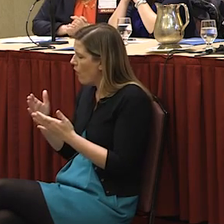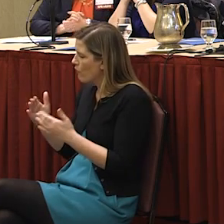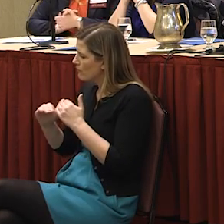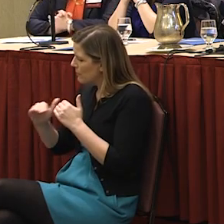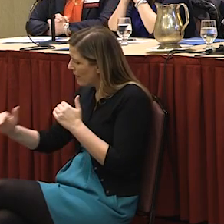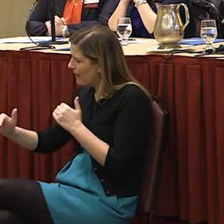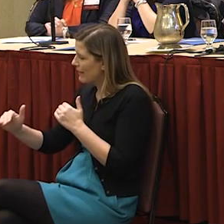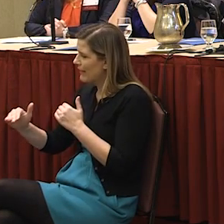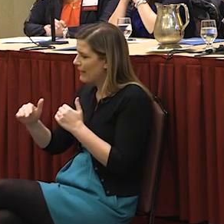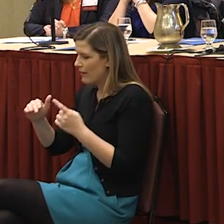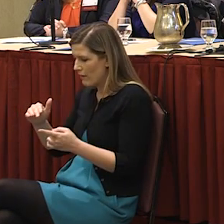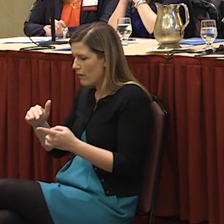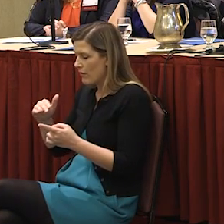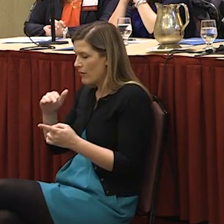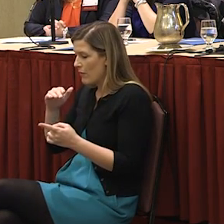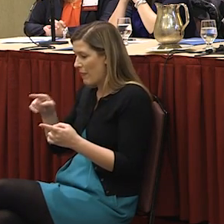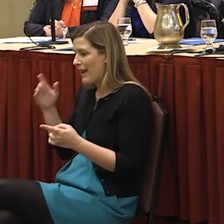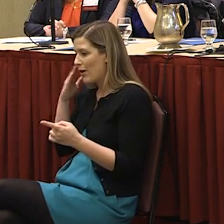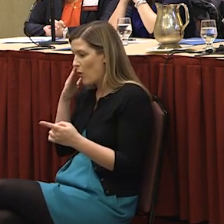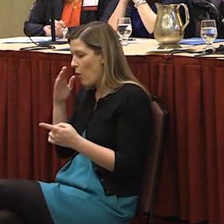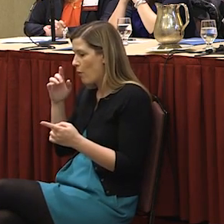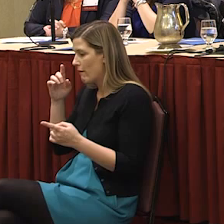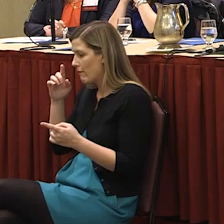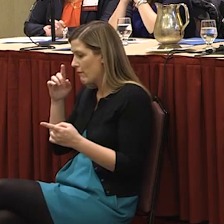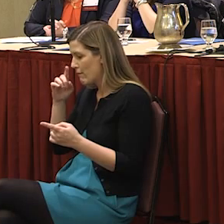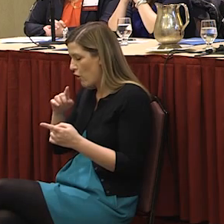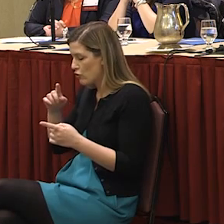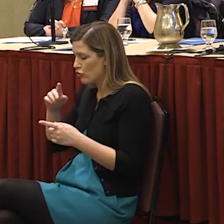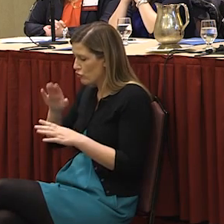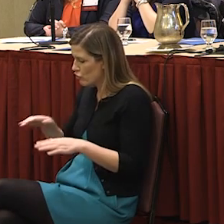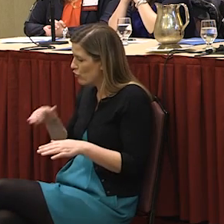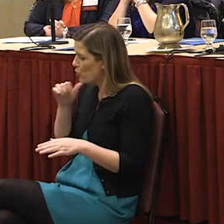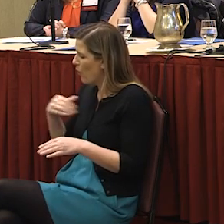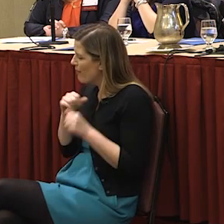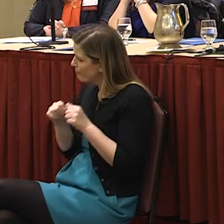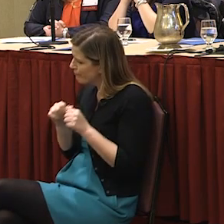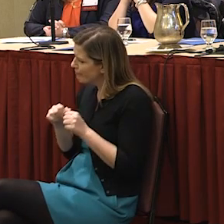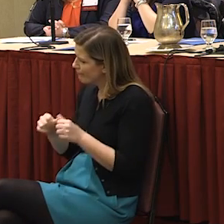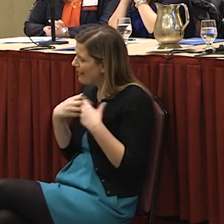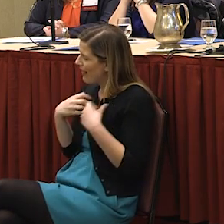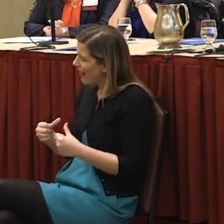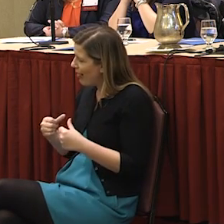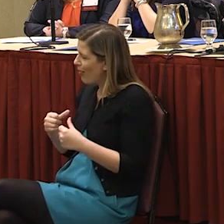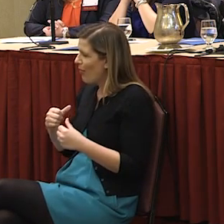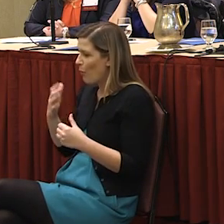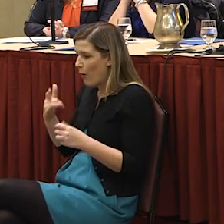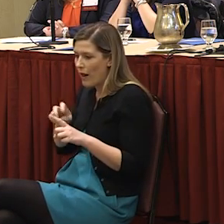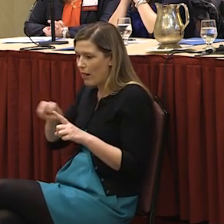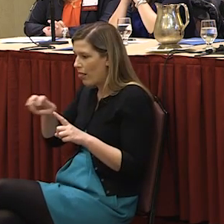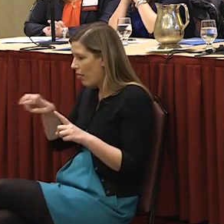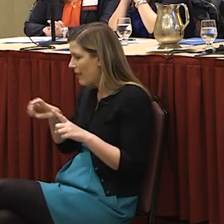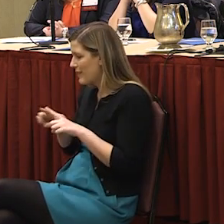So we are aware of the fact that foster homes and foster children are not getting a continuity of health based on being in different places at different